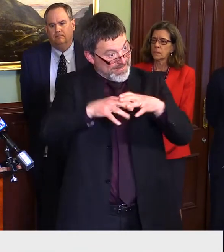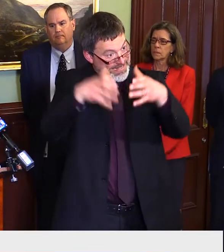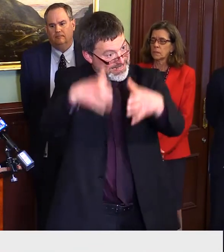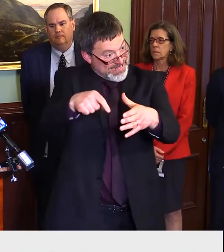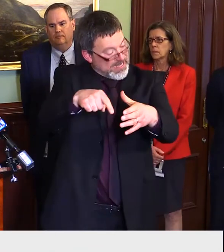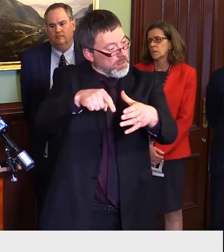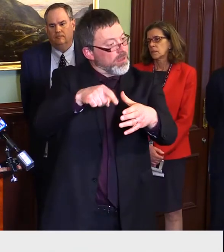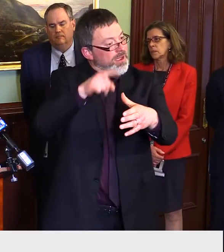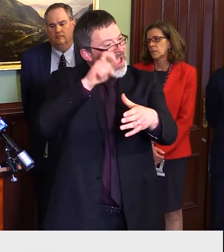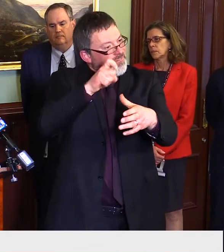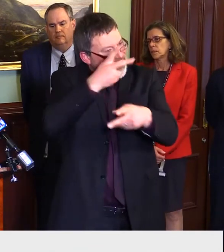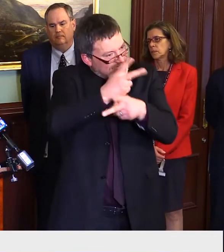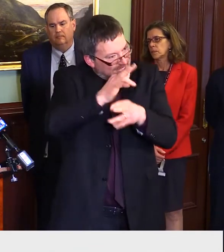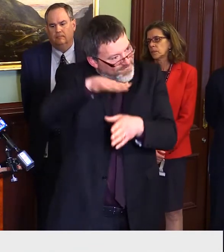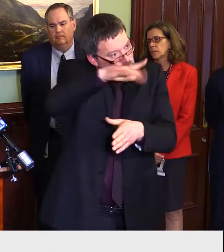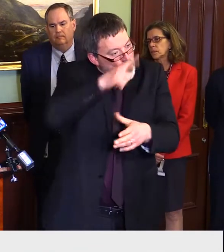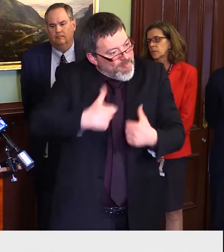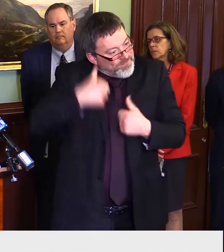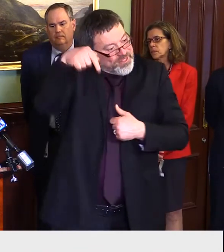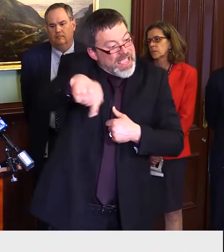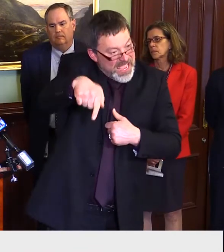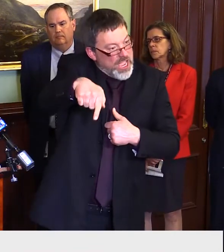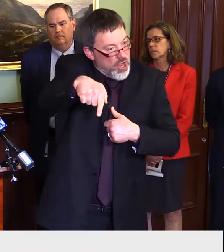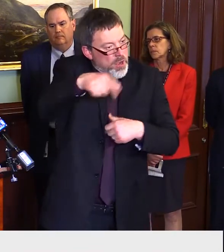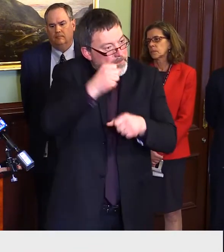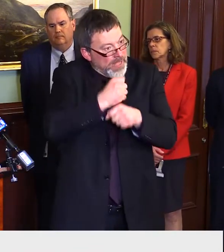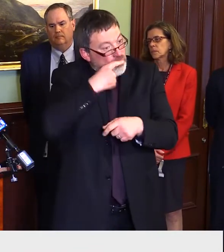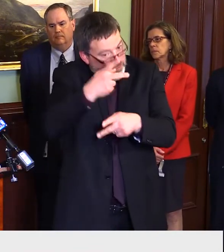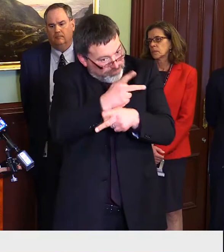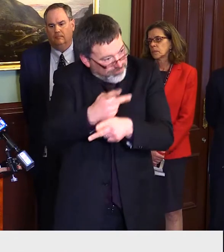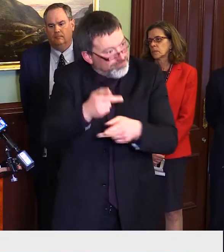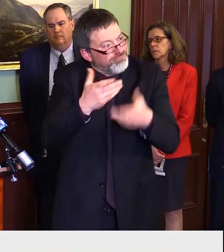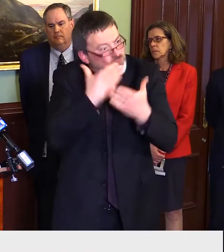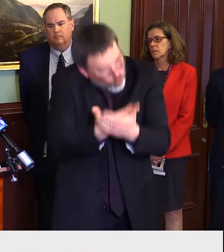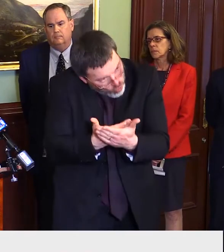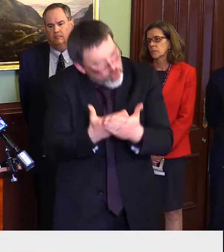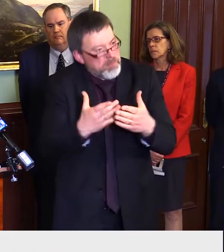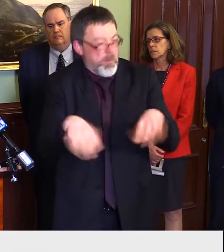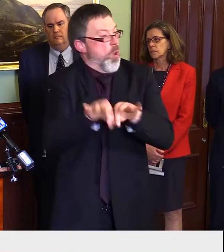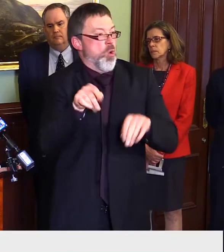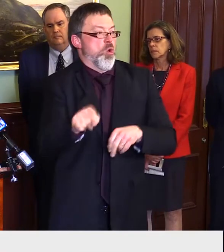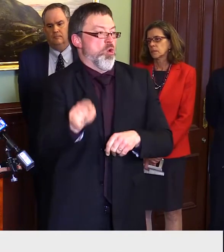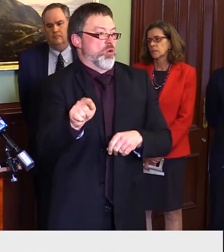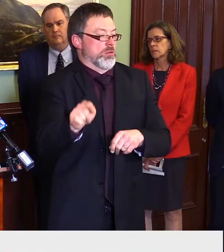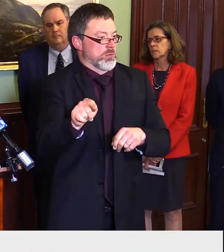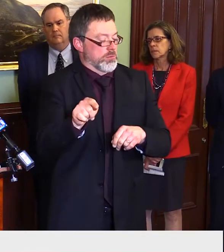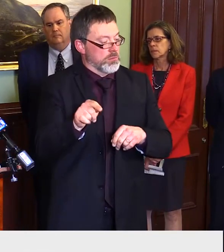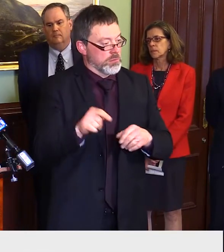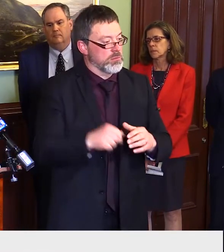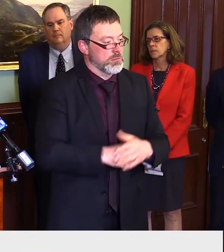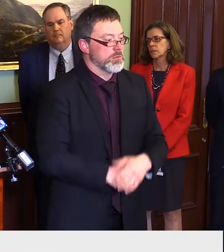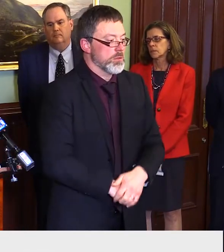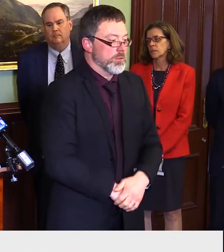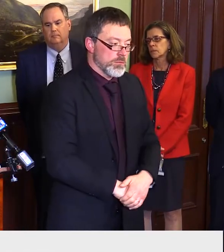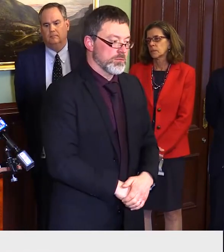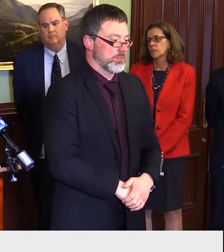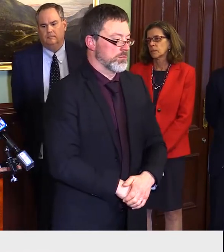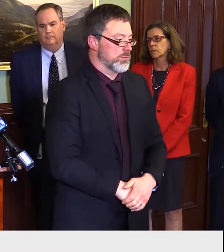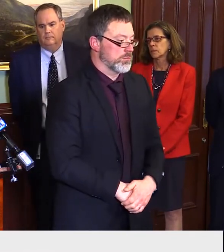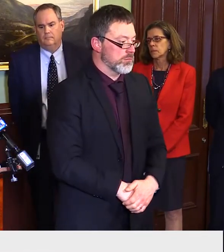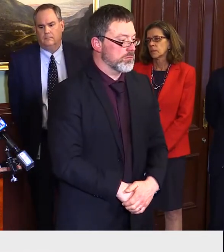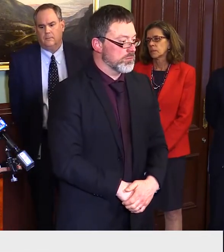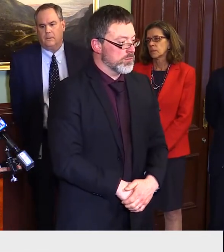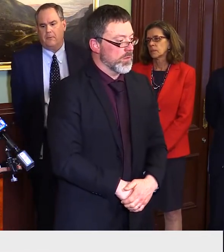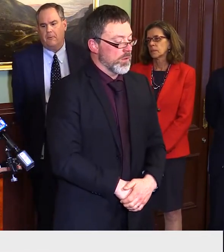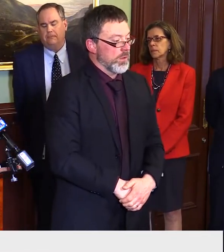direction. We at Dale are pushing out all the information we receive from VDH and the Centers for Disease Control to all our